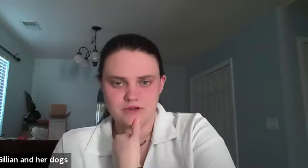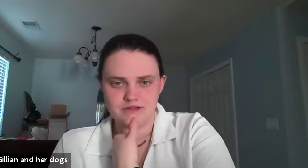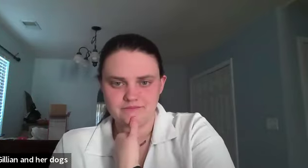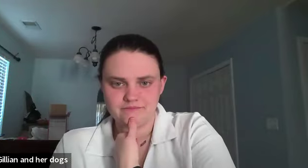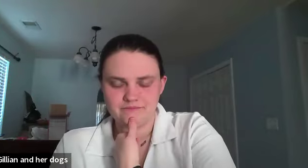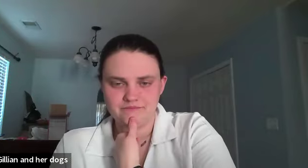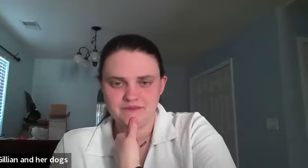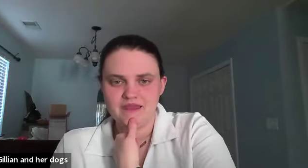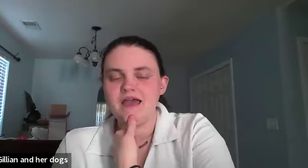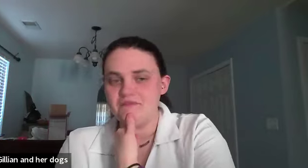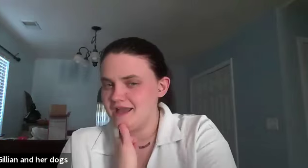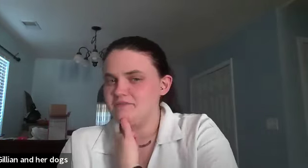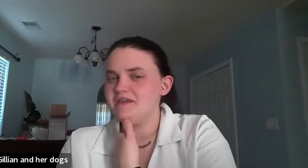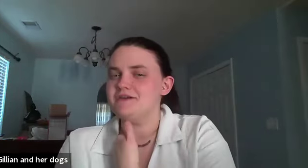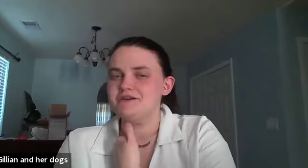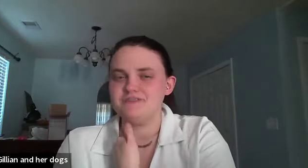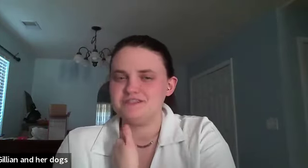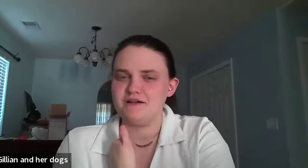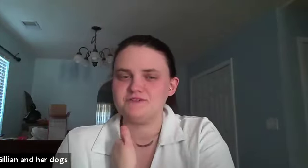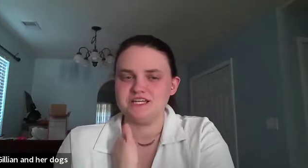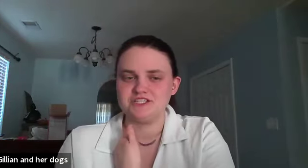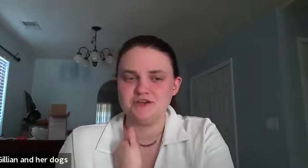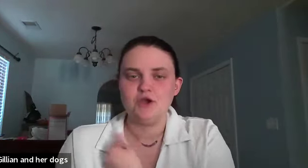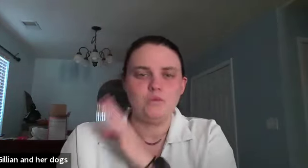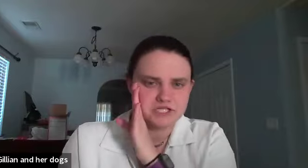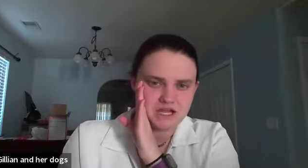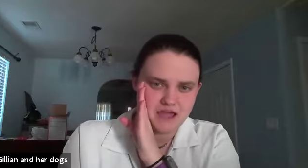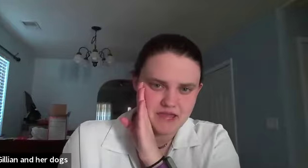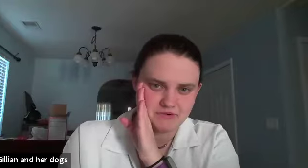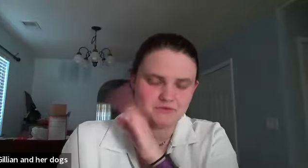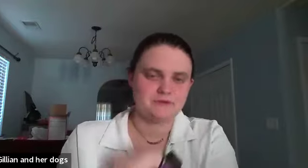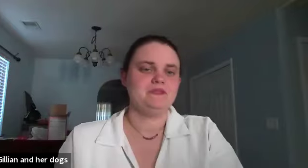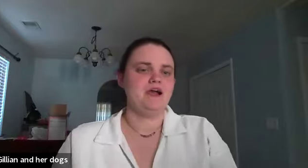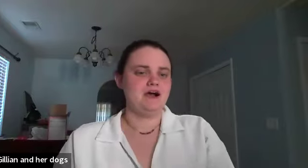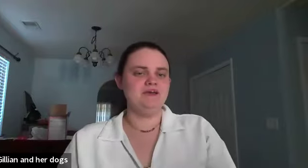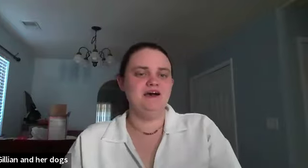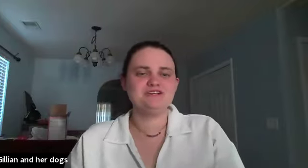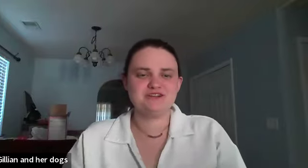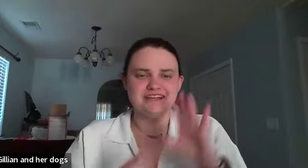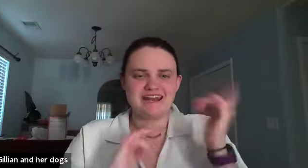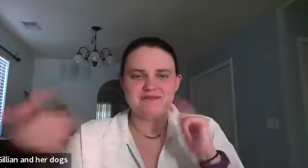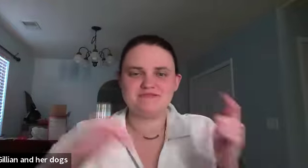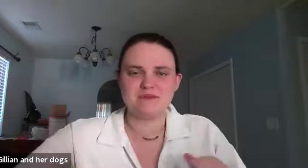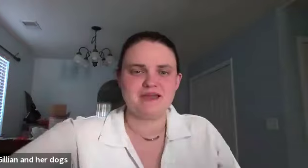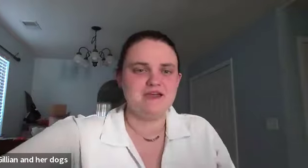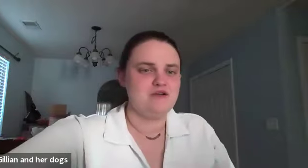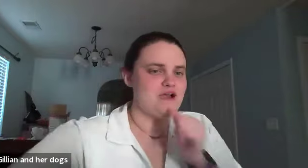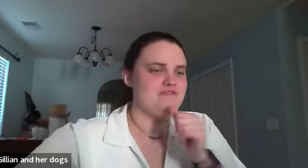strawberry. And that can be a very confusing conversation, which I have had before. I was learning and I kept flipping my private